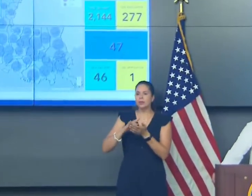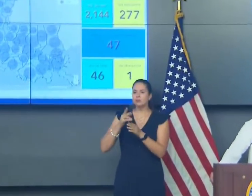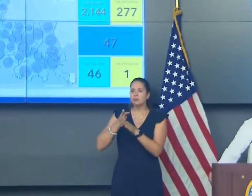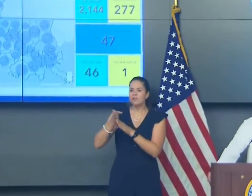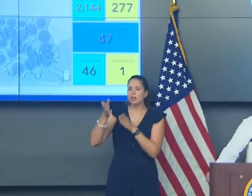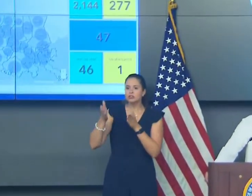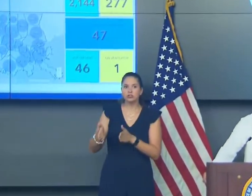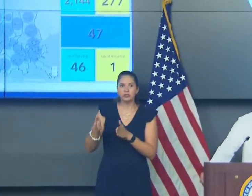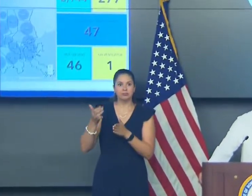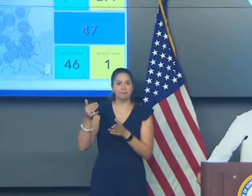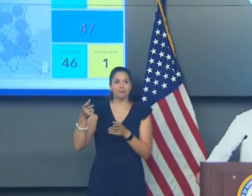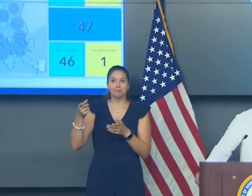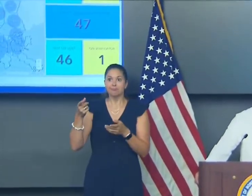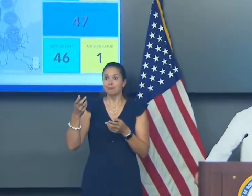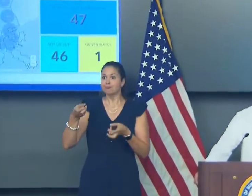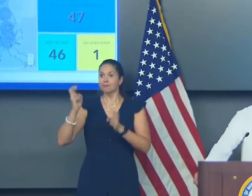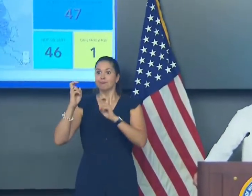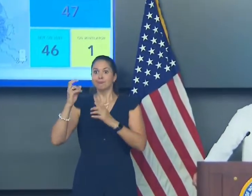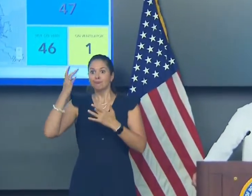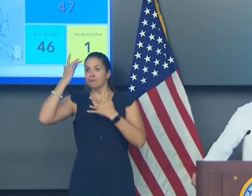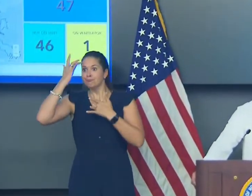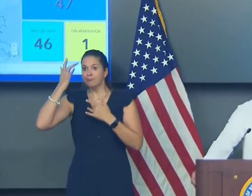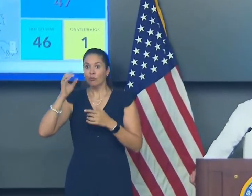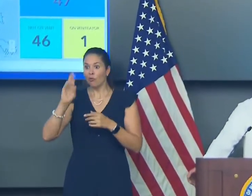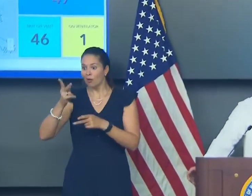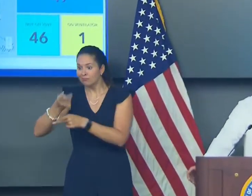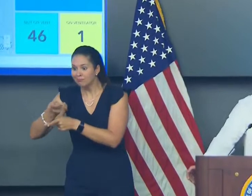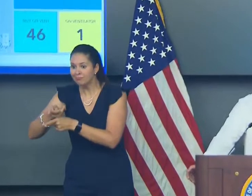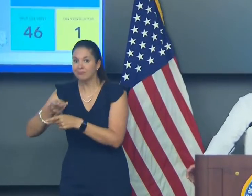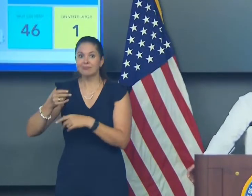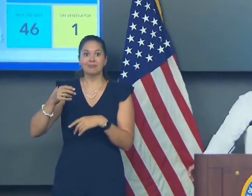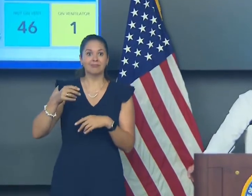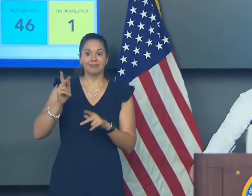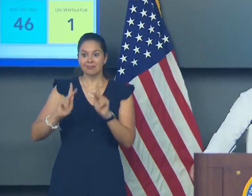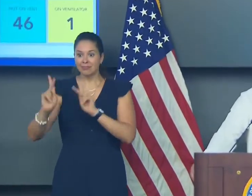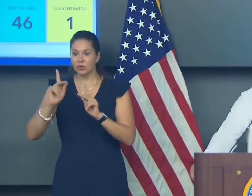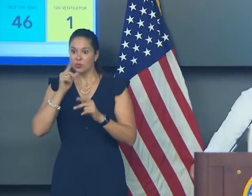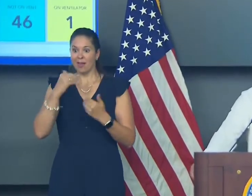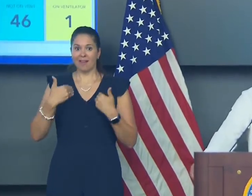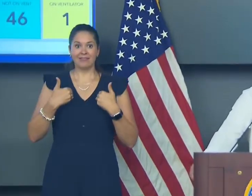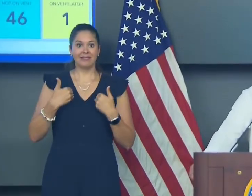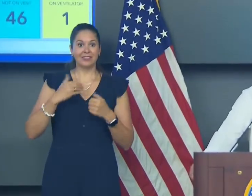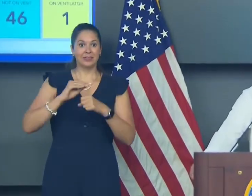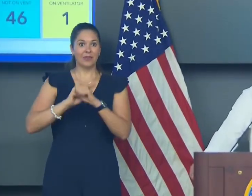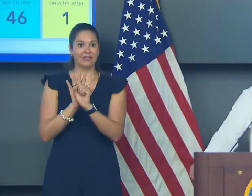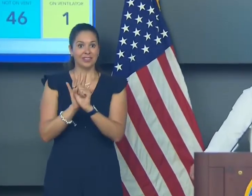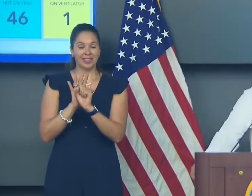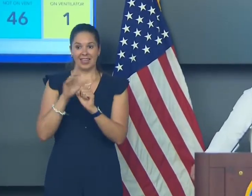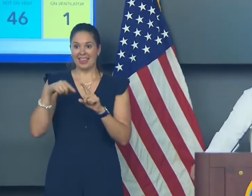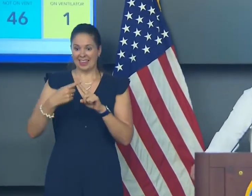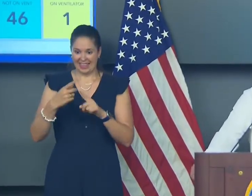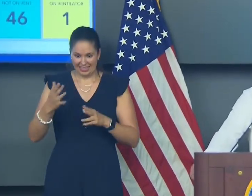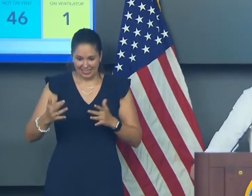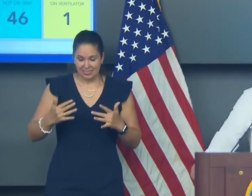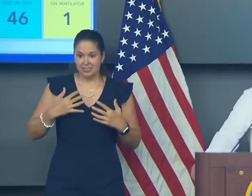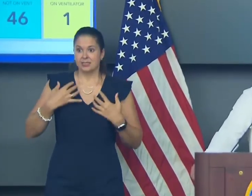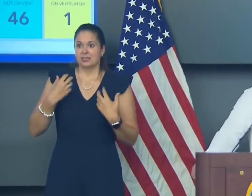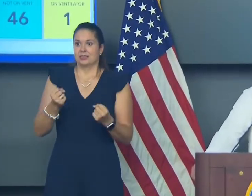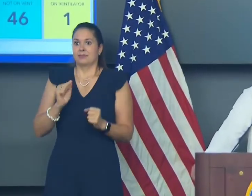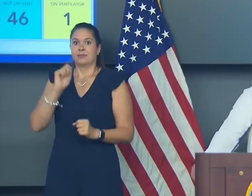are out of commission right now as they attempt to recover from COVID-19 and get back to work.